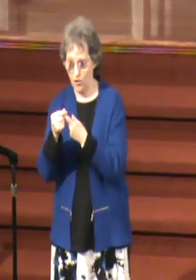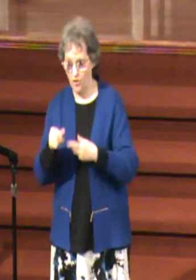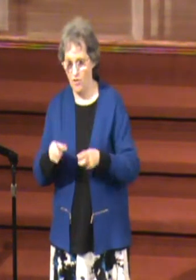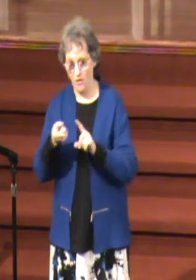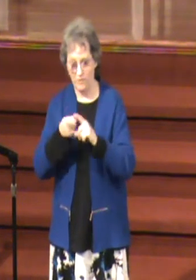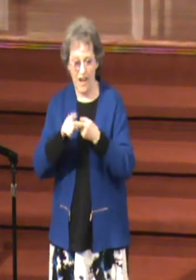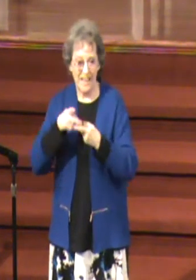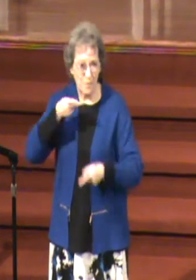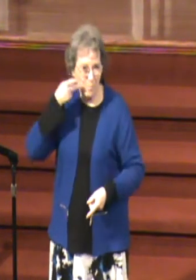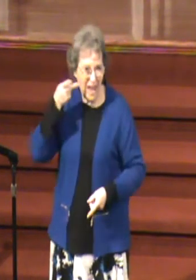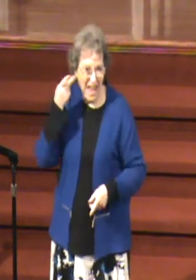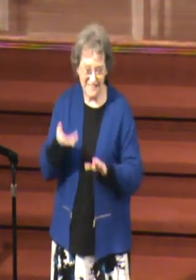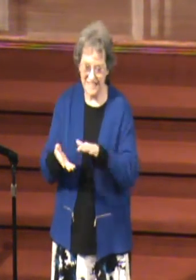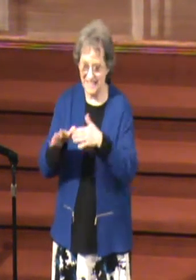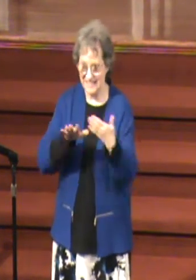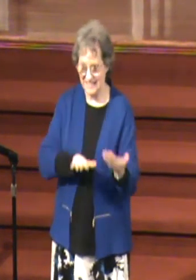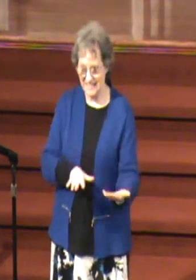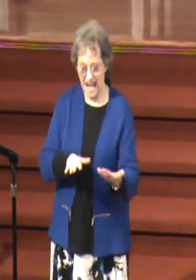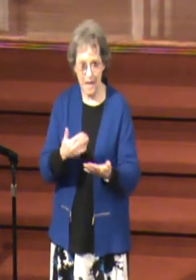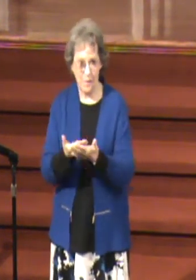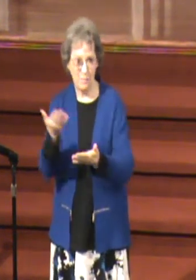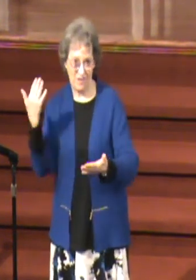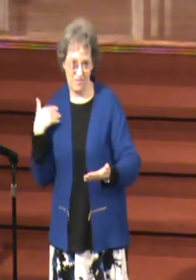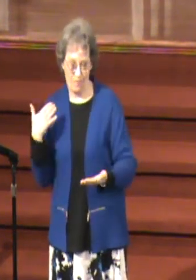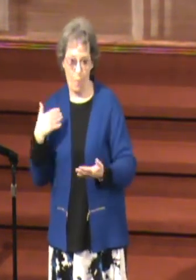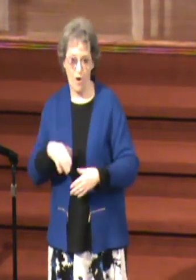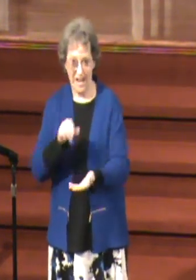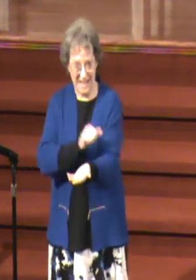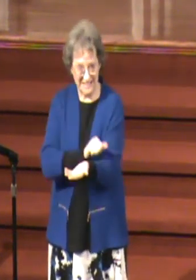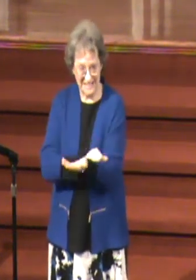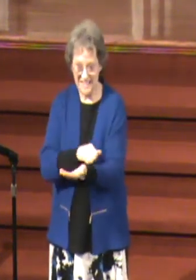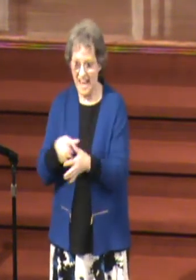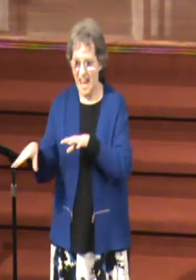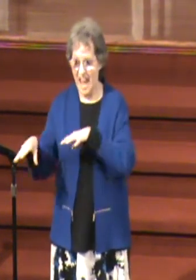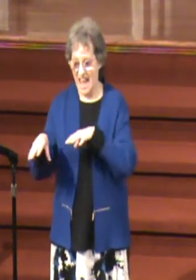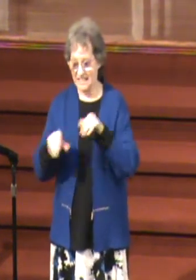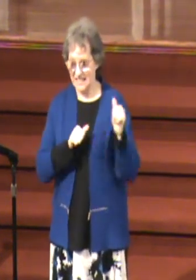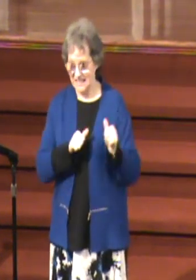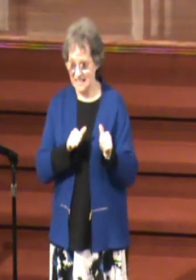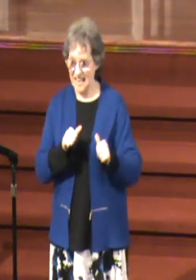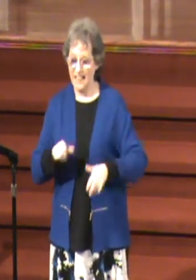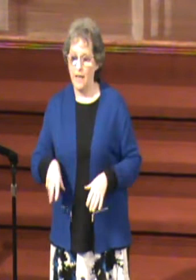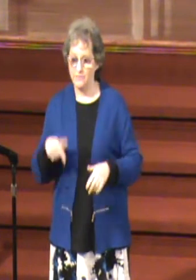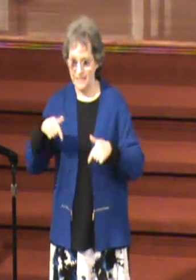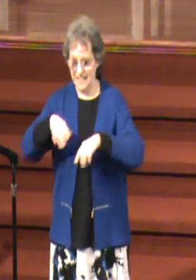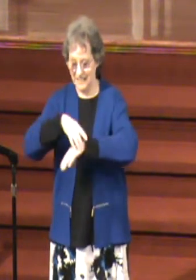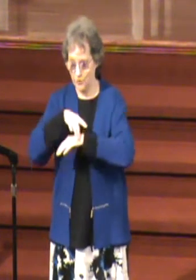death. Antionette departed this life on Tuesday, October